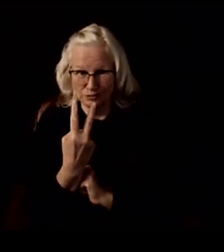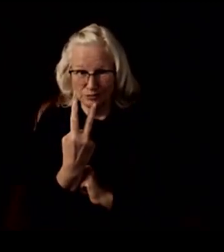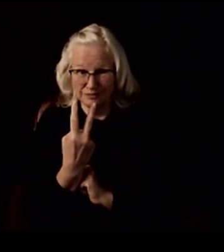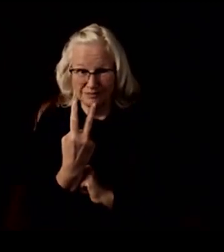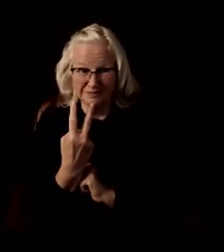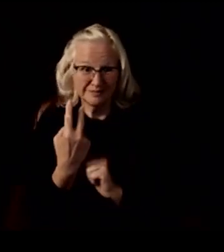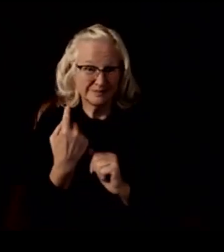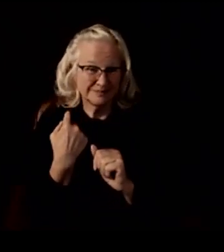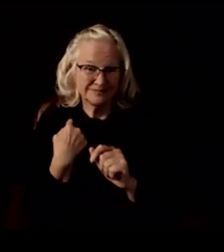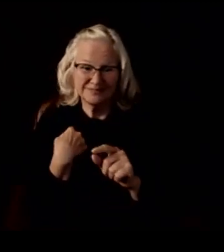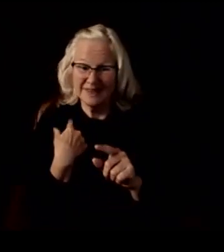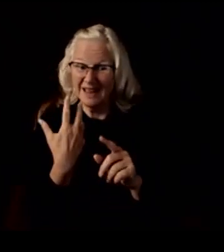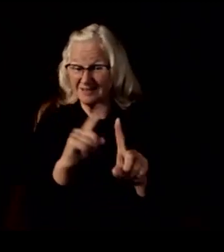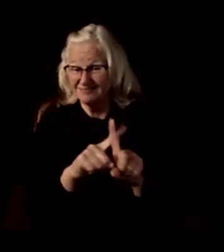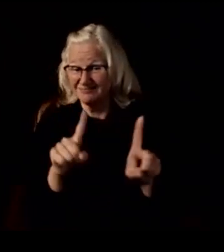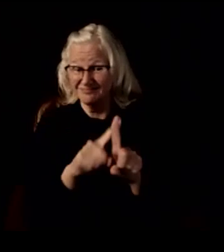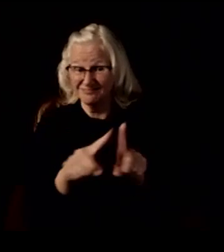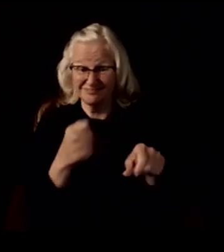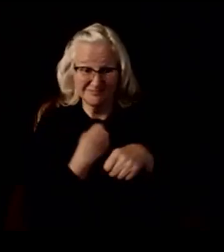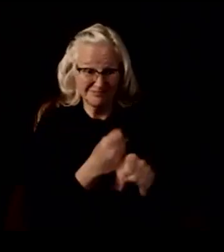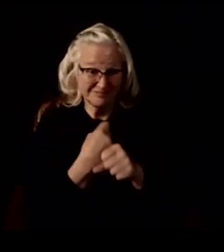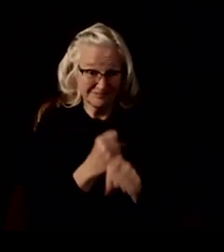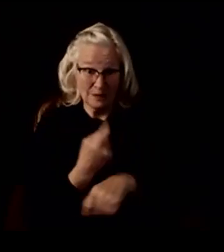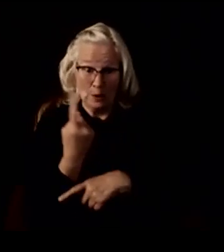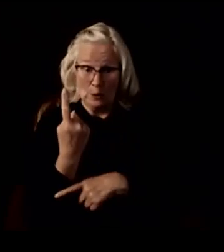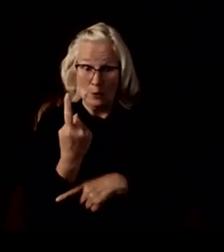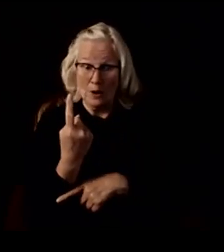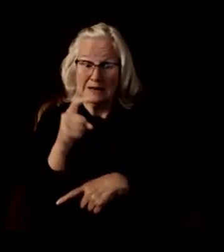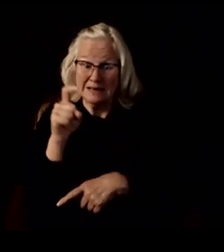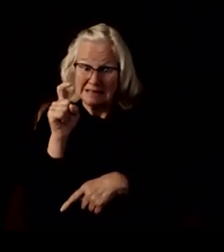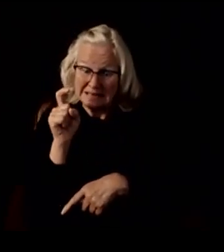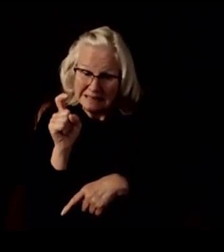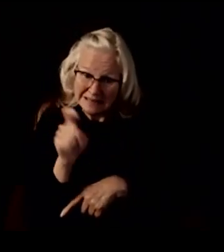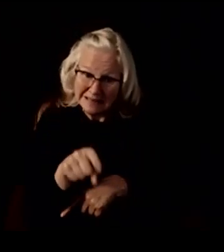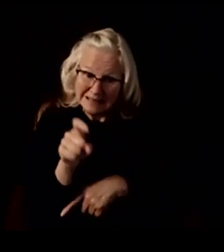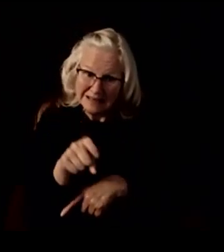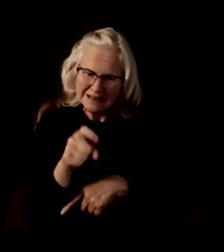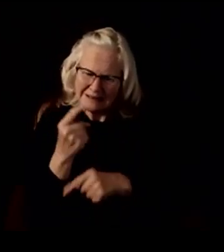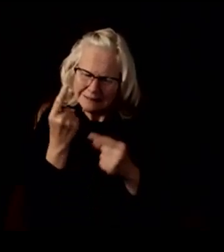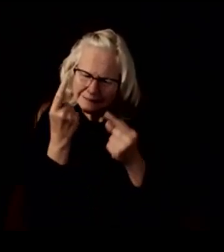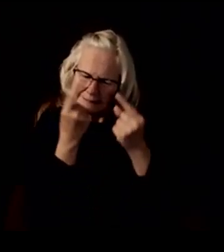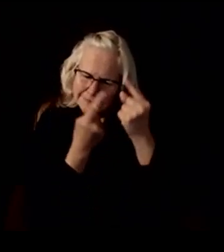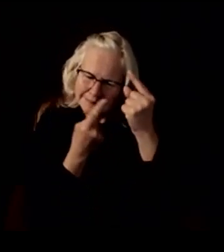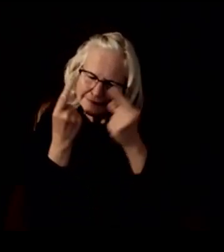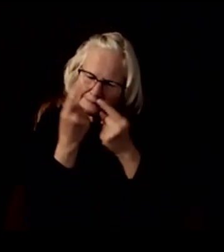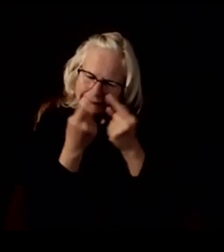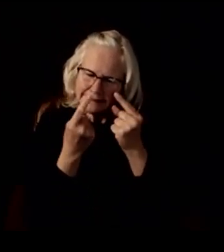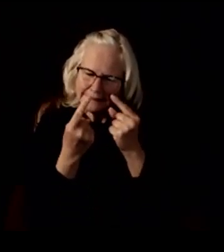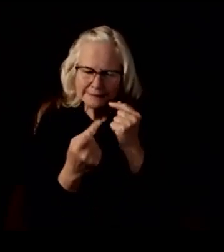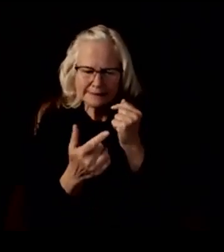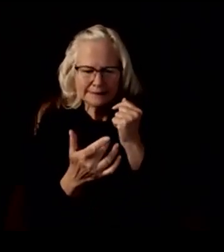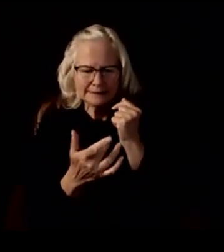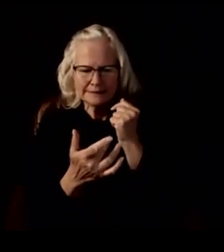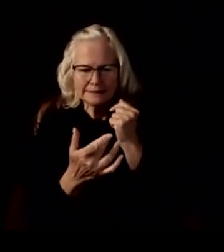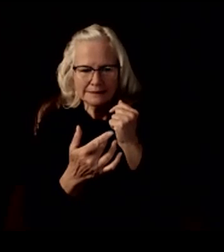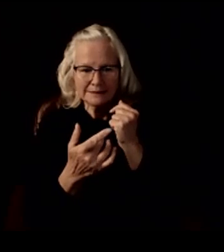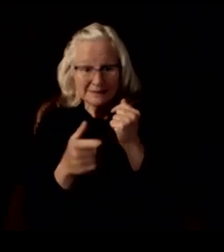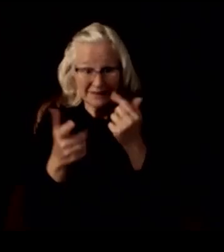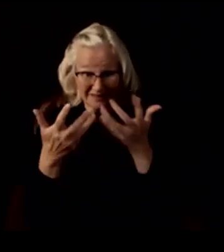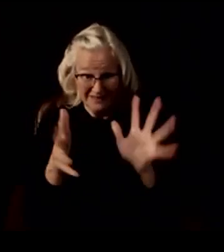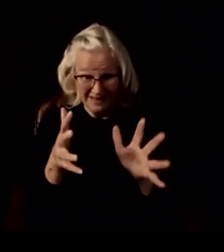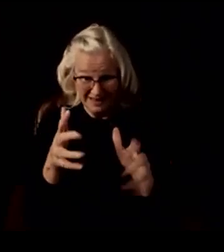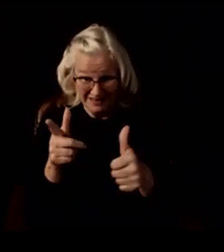point, one of the things that we have to consider is technology to make sure that if you get your first dose from manufacturer X, that you